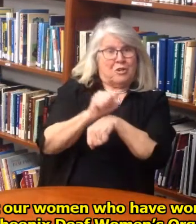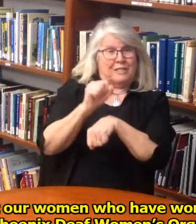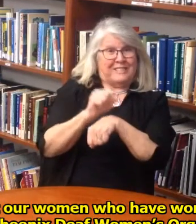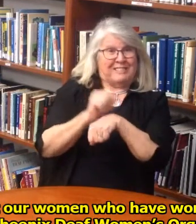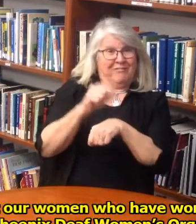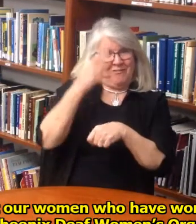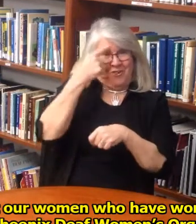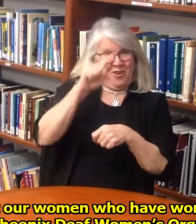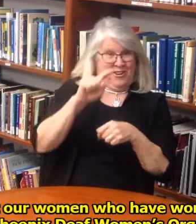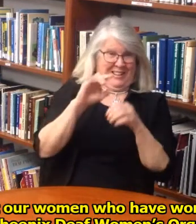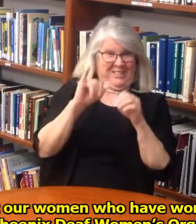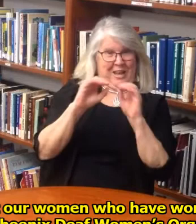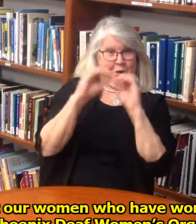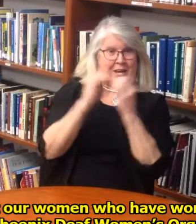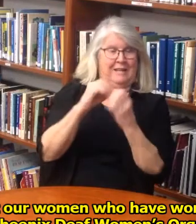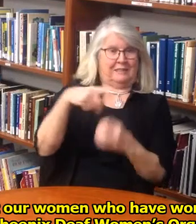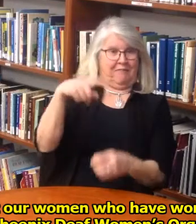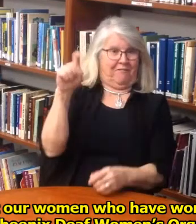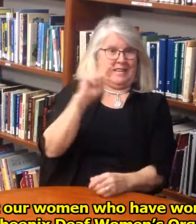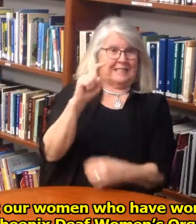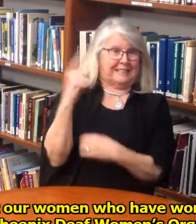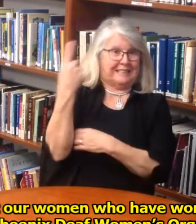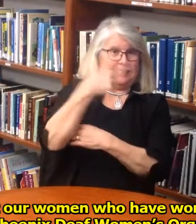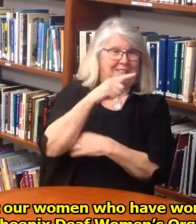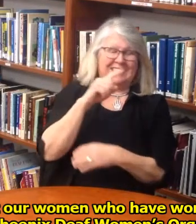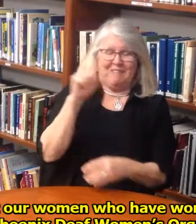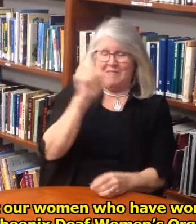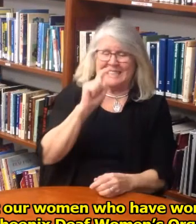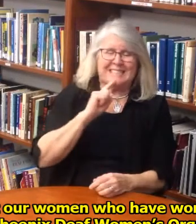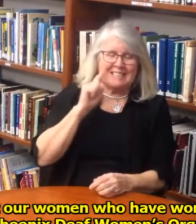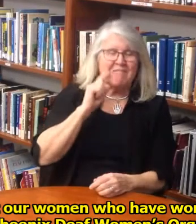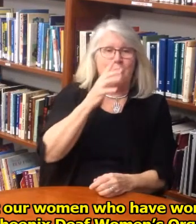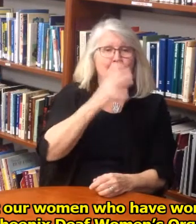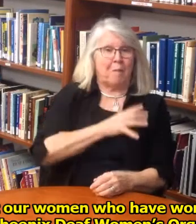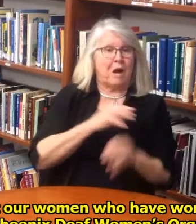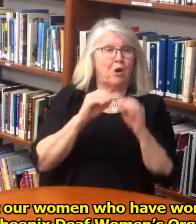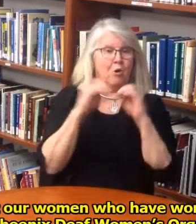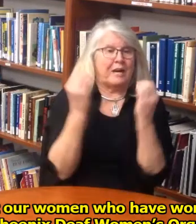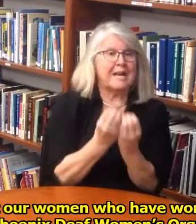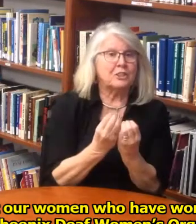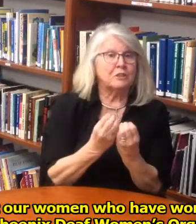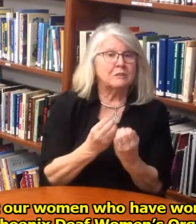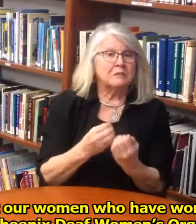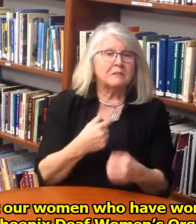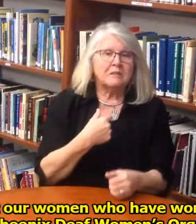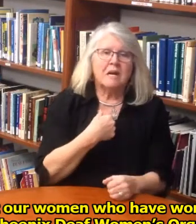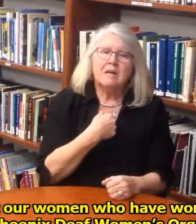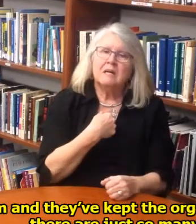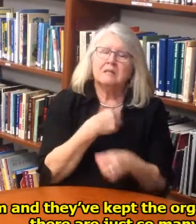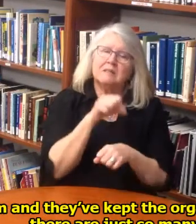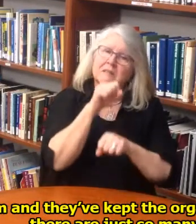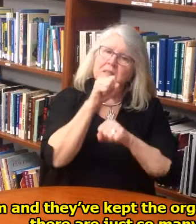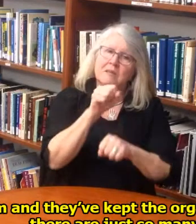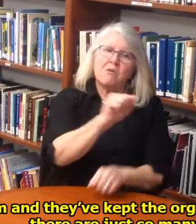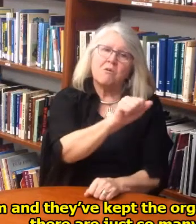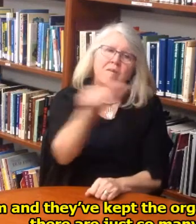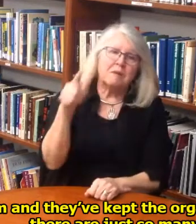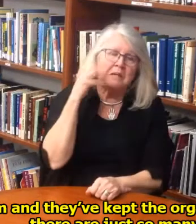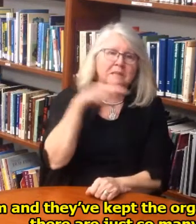women who have worked tirelessly with our Phoenix Deaf Women's Organization. I